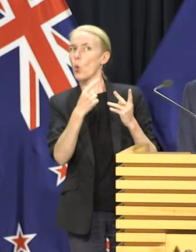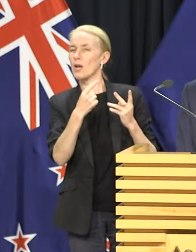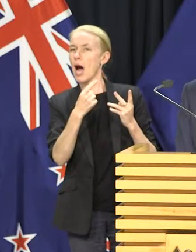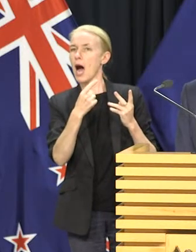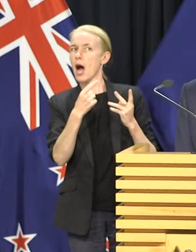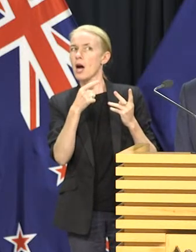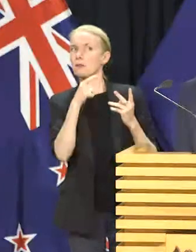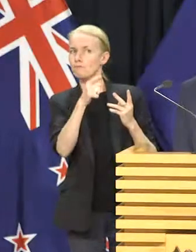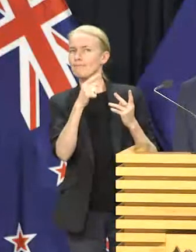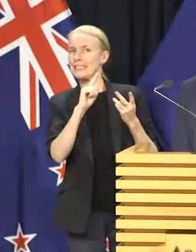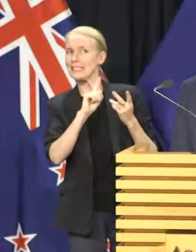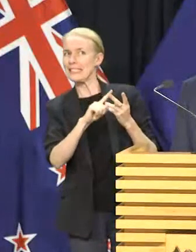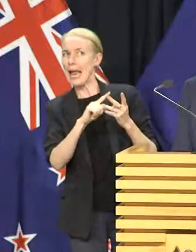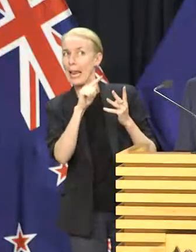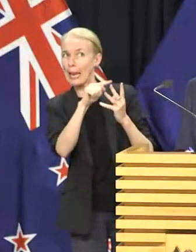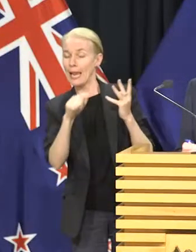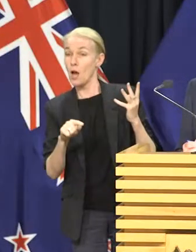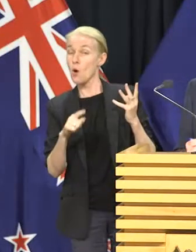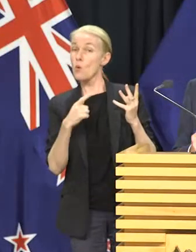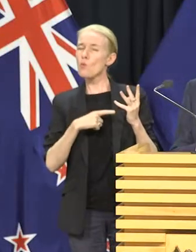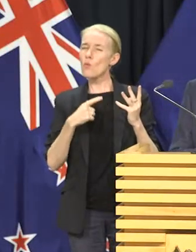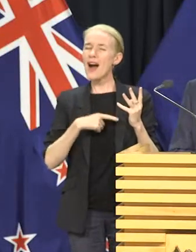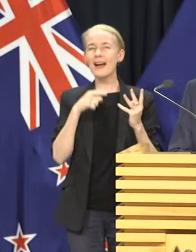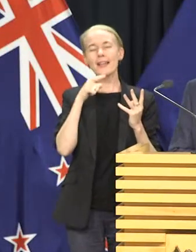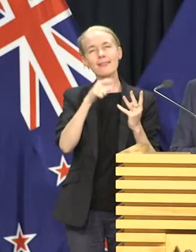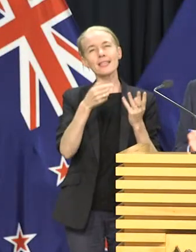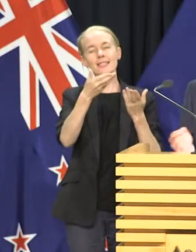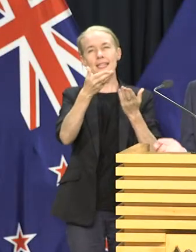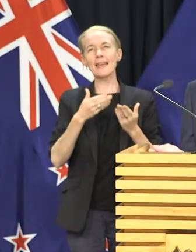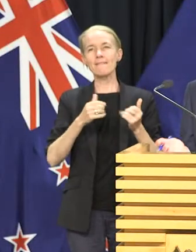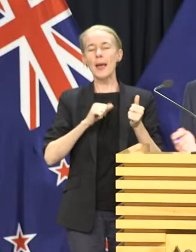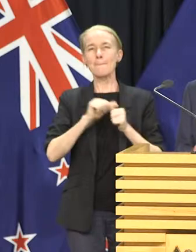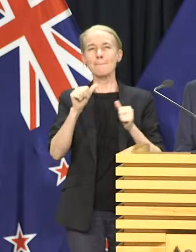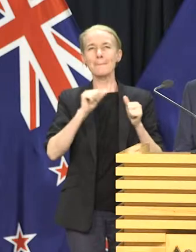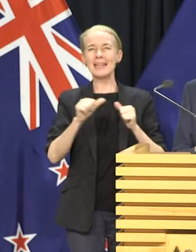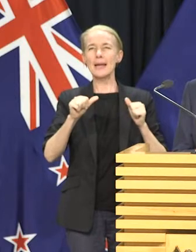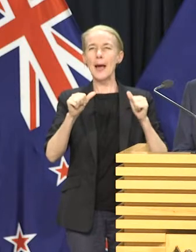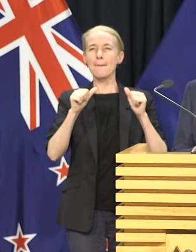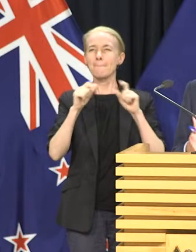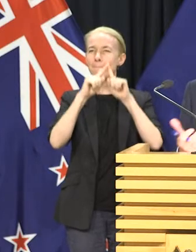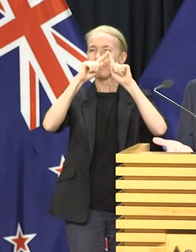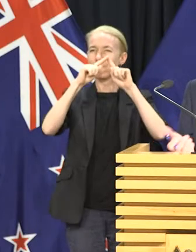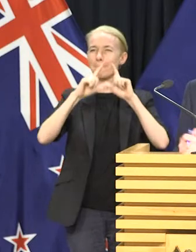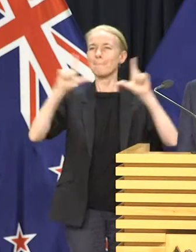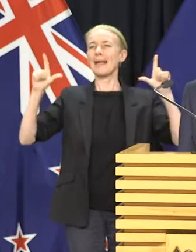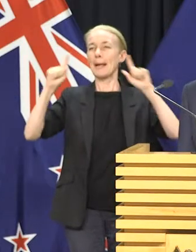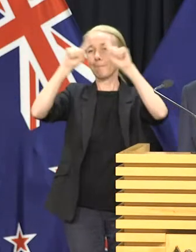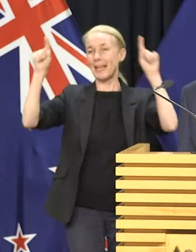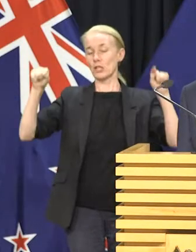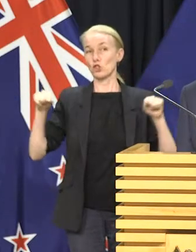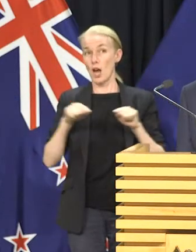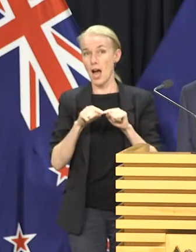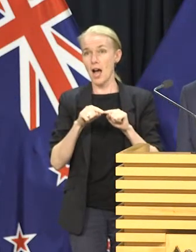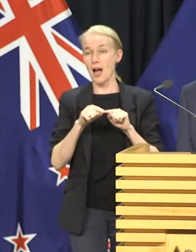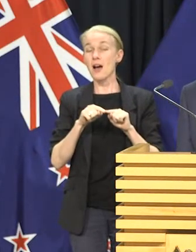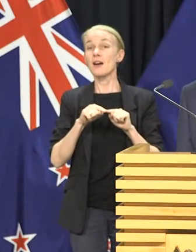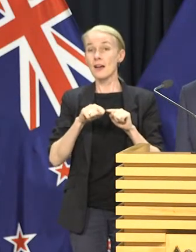the other manufacturers, in part to provide us with some risk assurance around potential disruptions